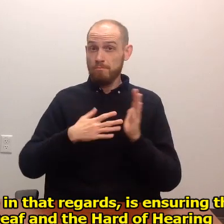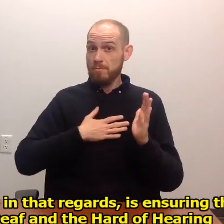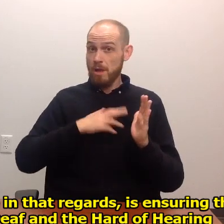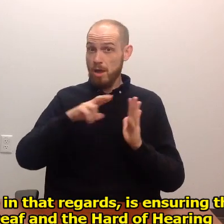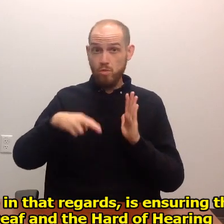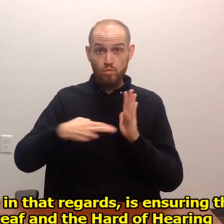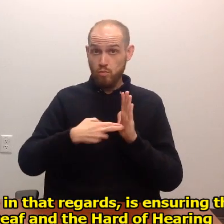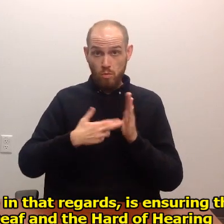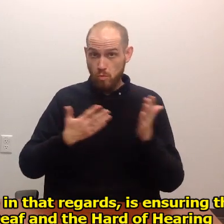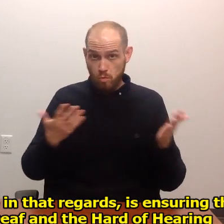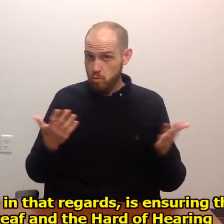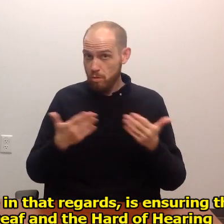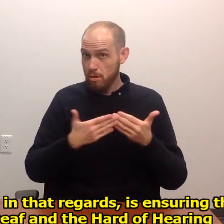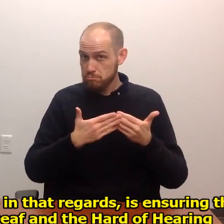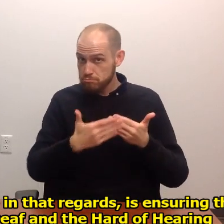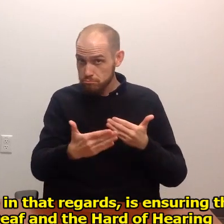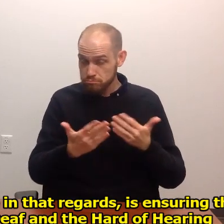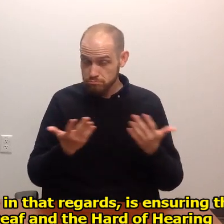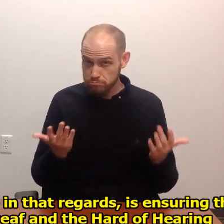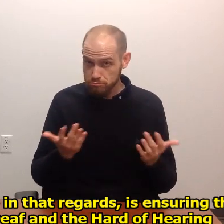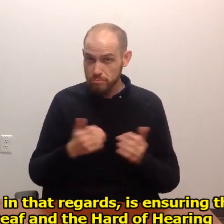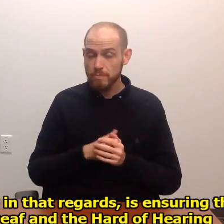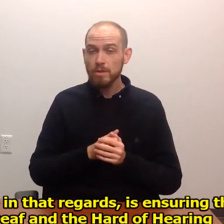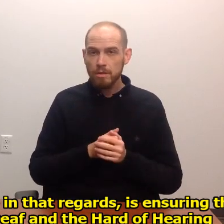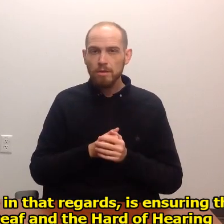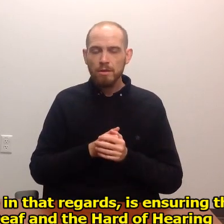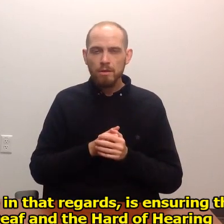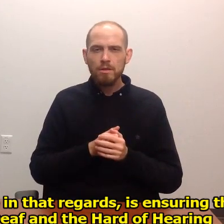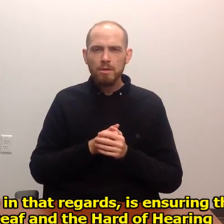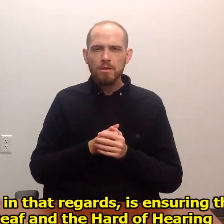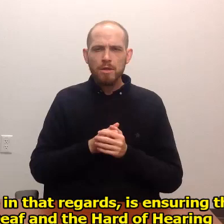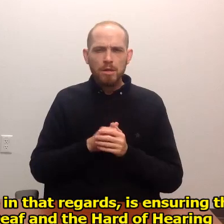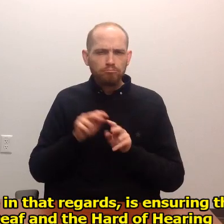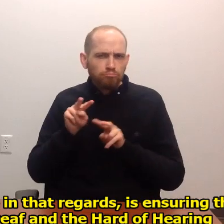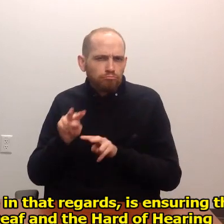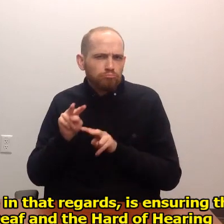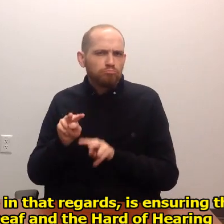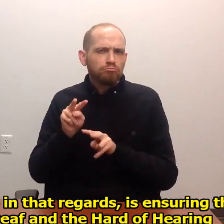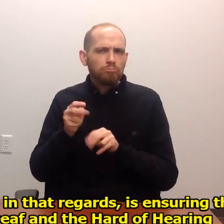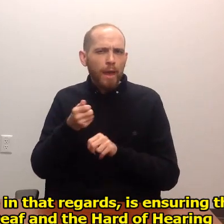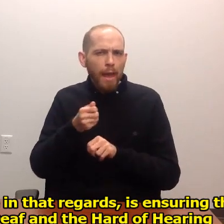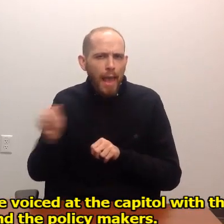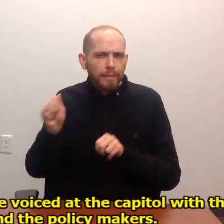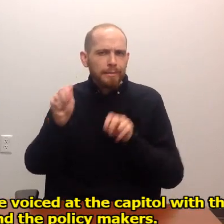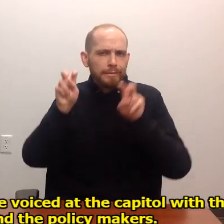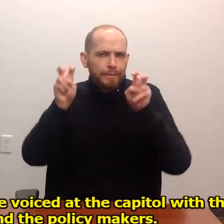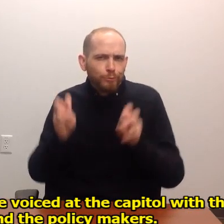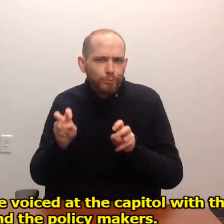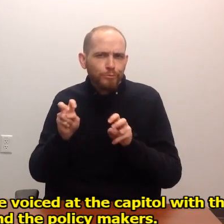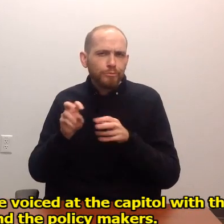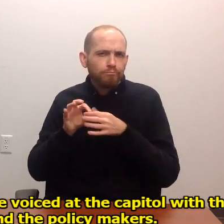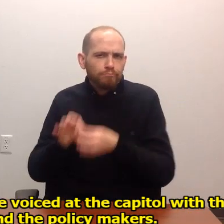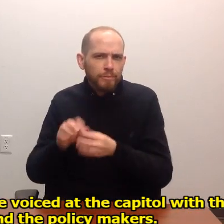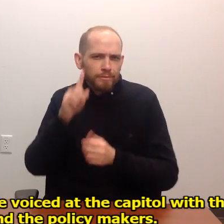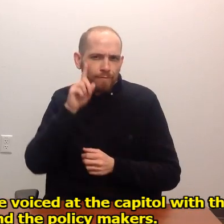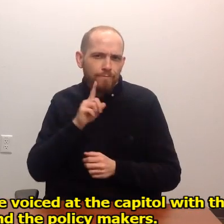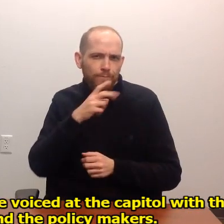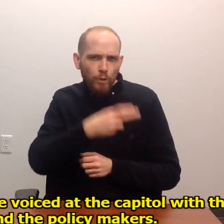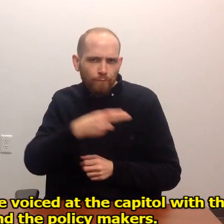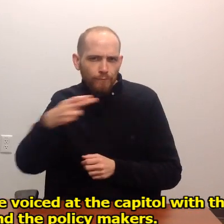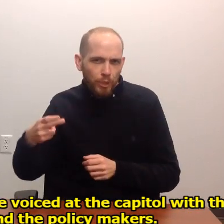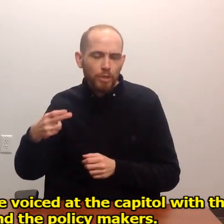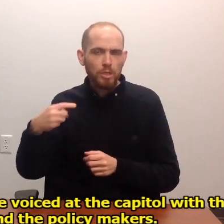is ensuring that the issues affecting the deaf and the hard of hearing are represented and their